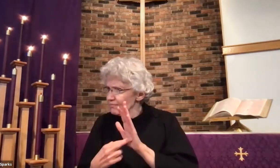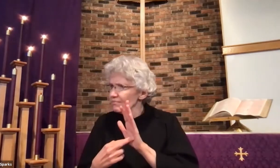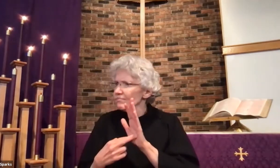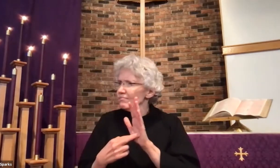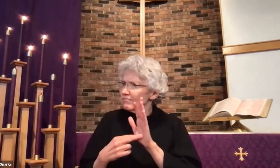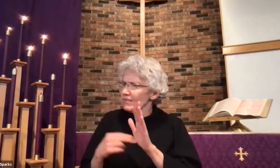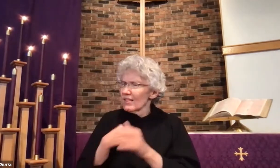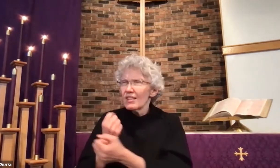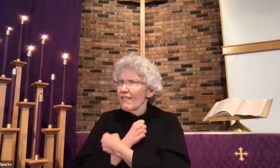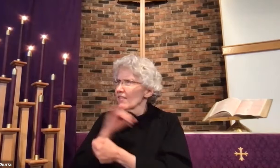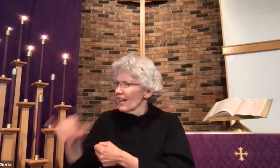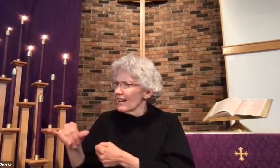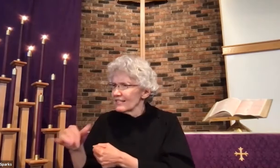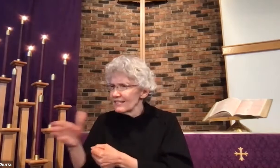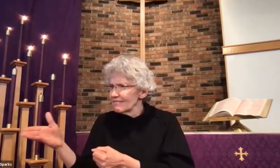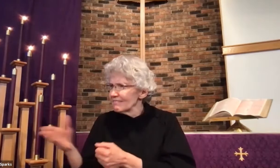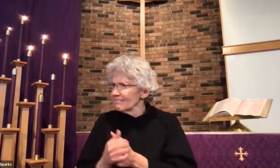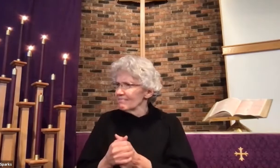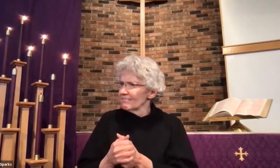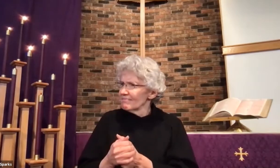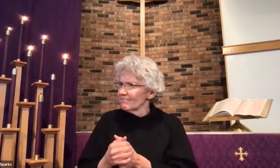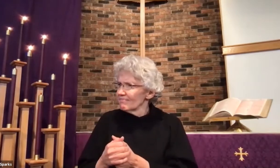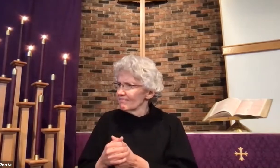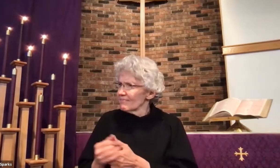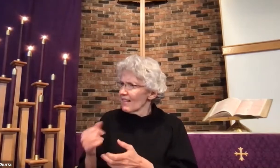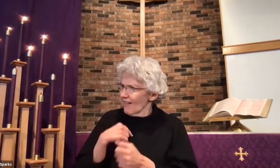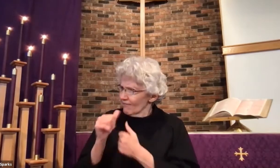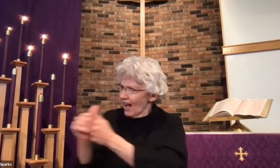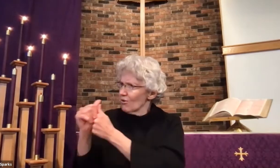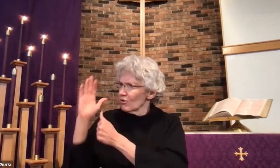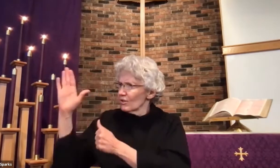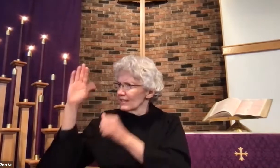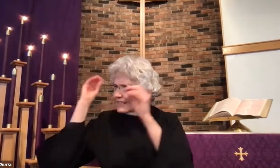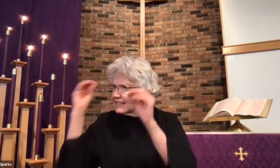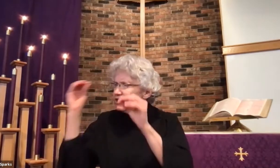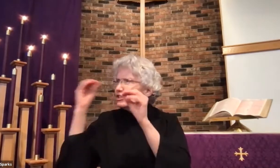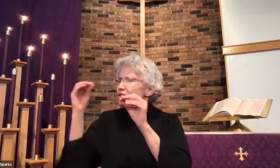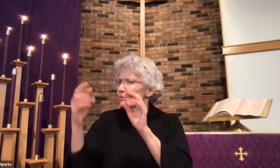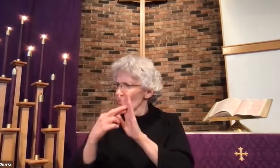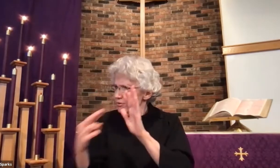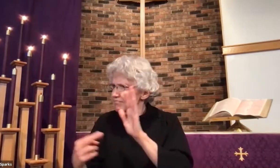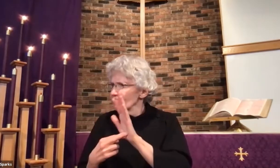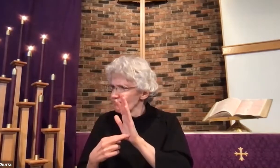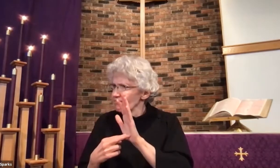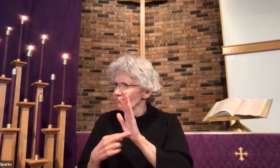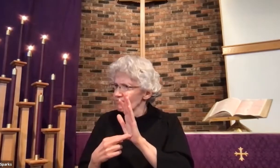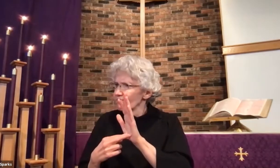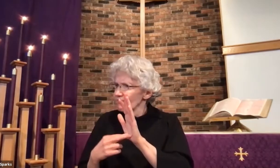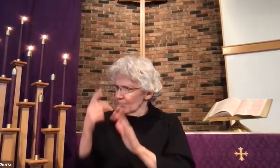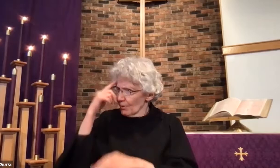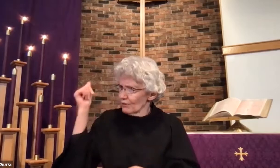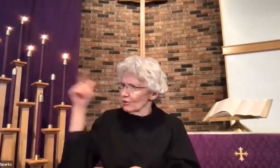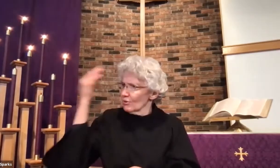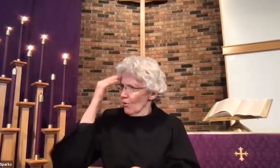I follow your rules. I love them very much. I obey all your instructions and